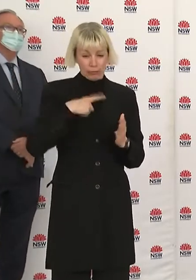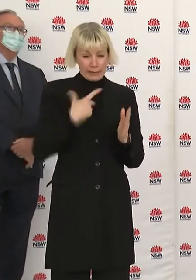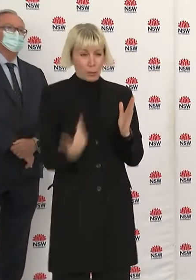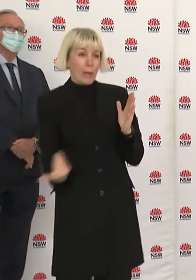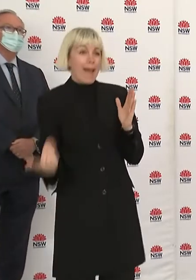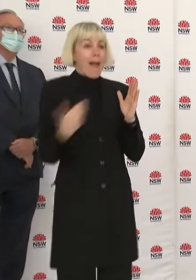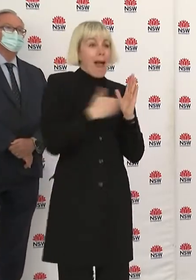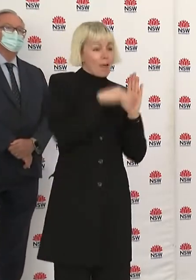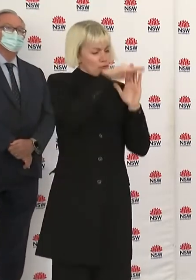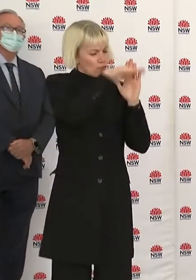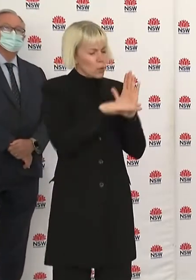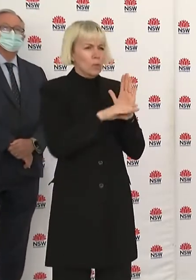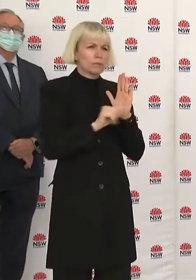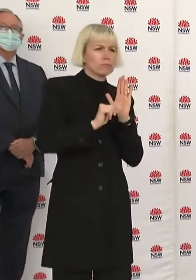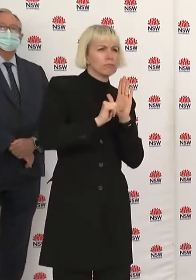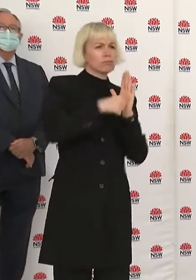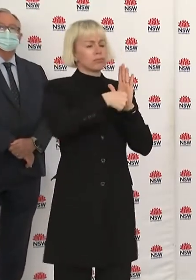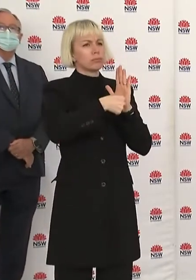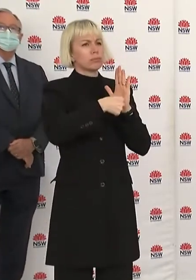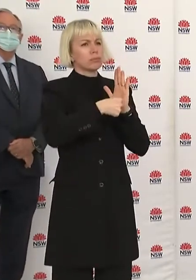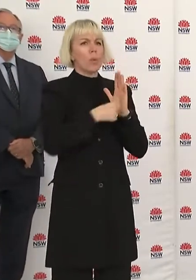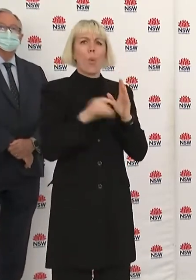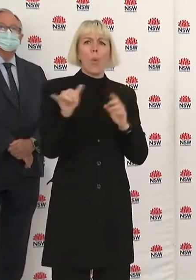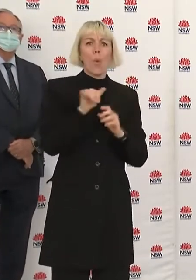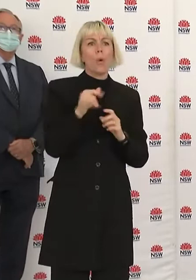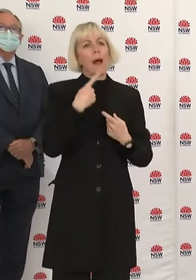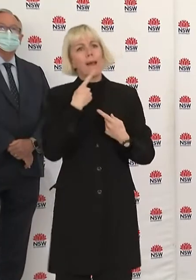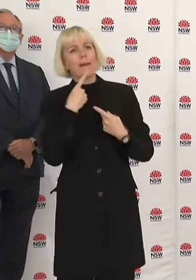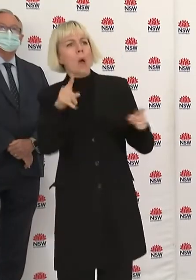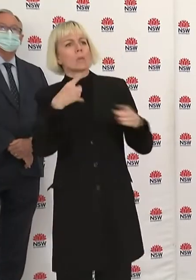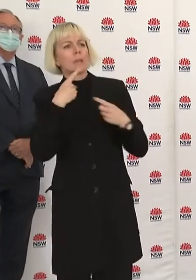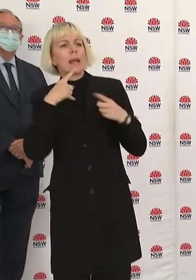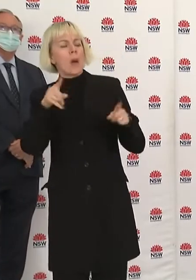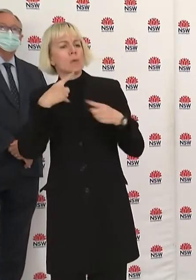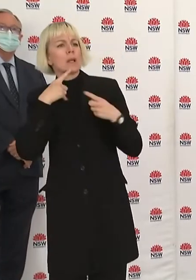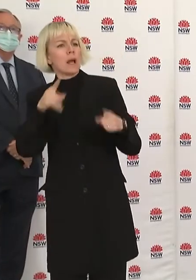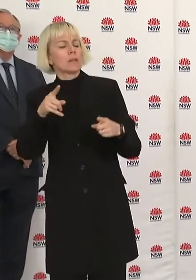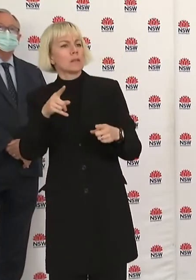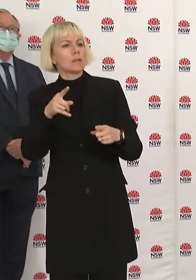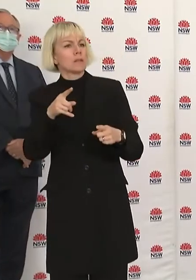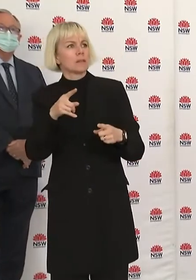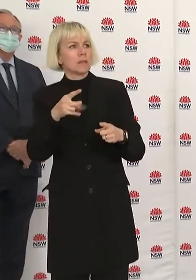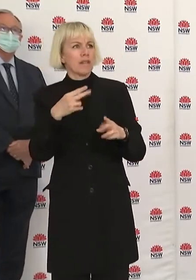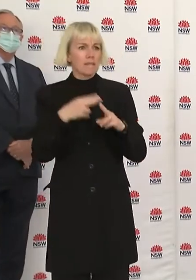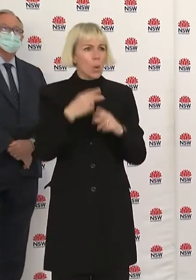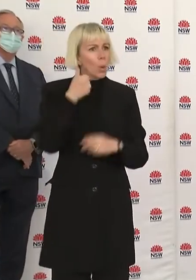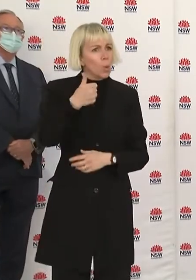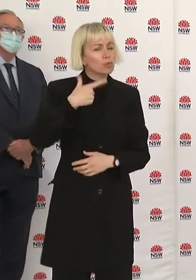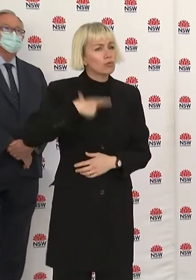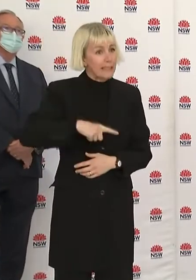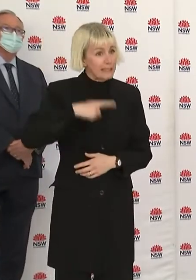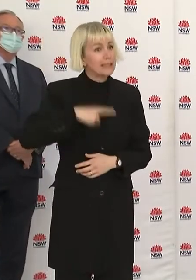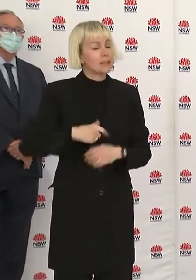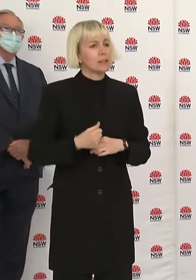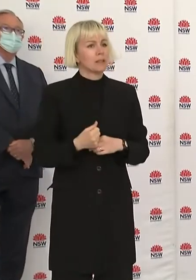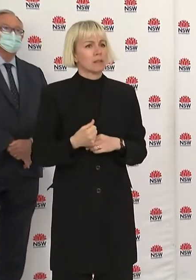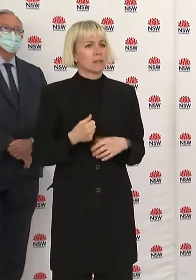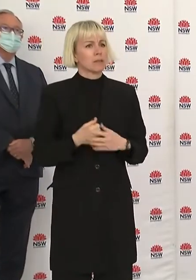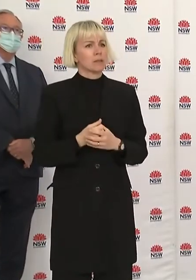make sure that what you're announcing, every time you ask the citizens to be burdened, it has to be for a medical purpose.